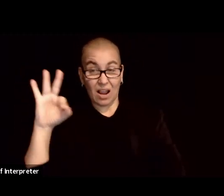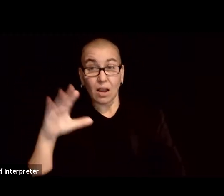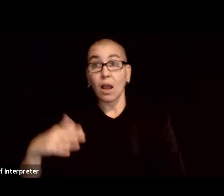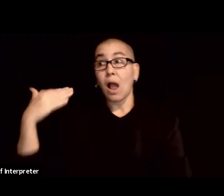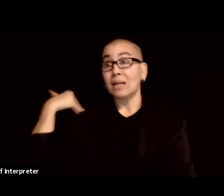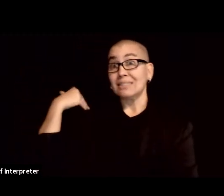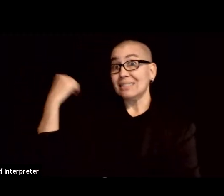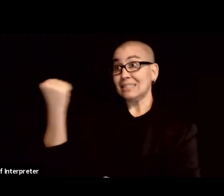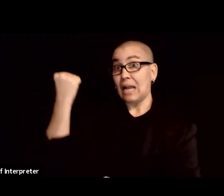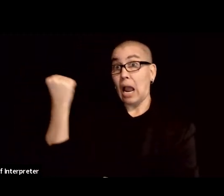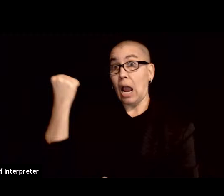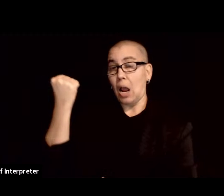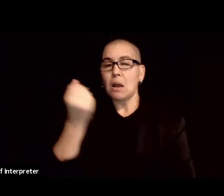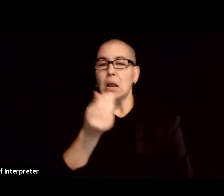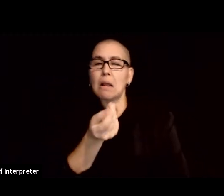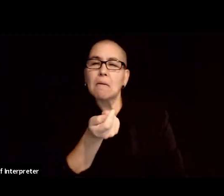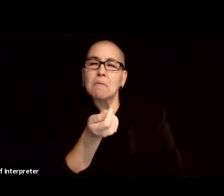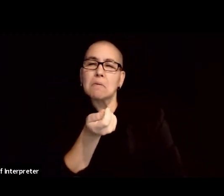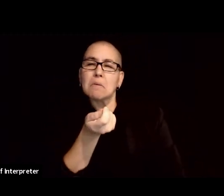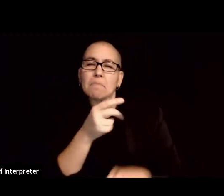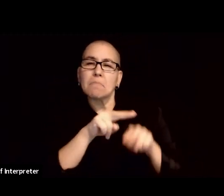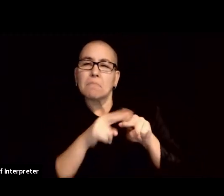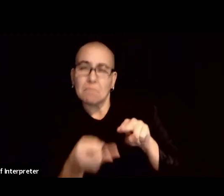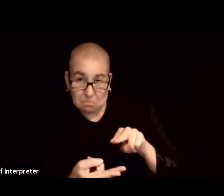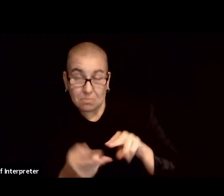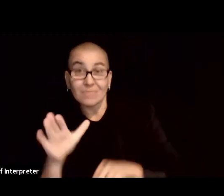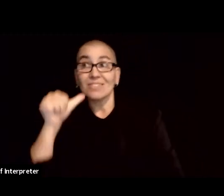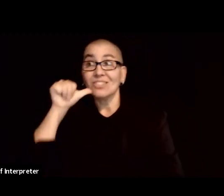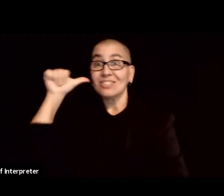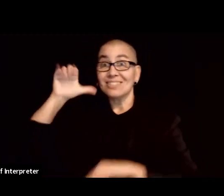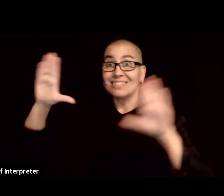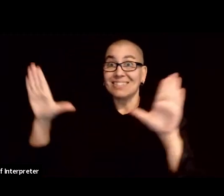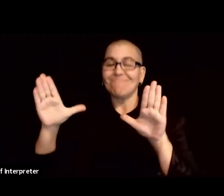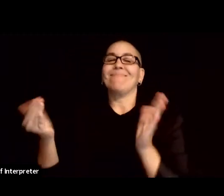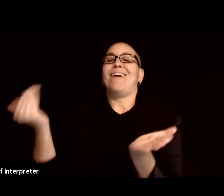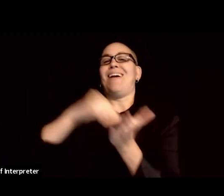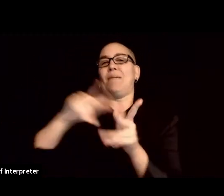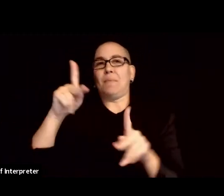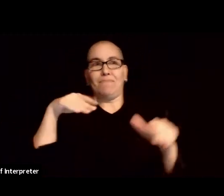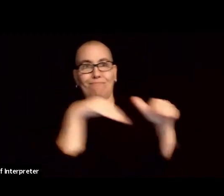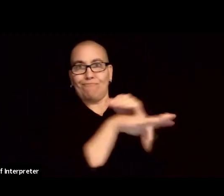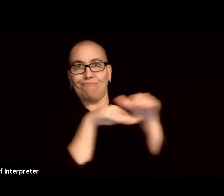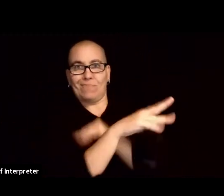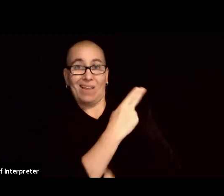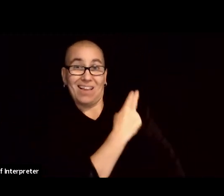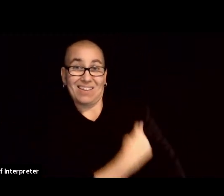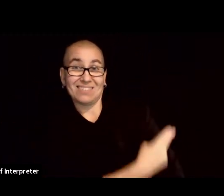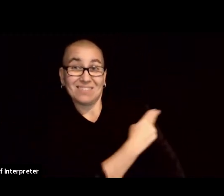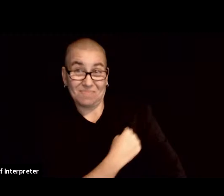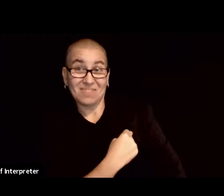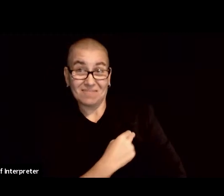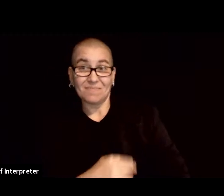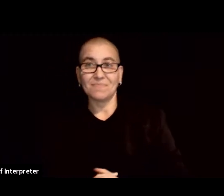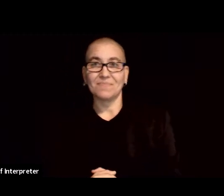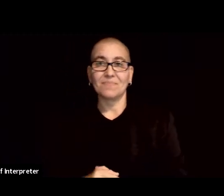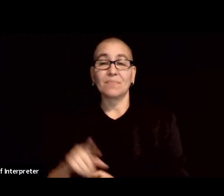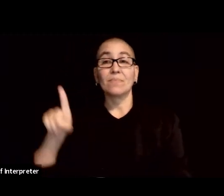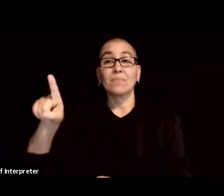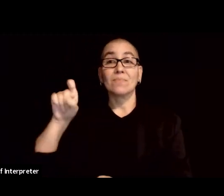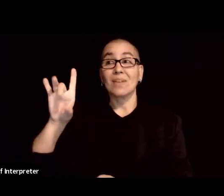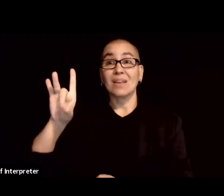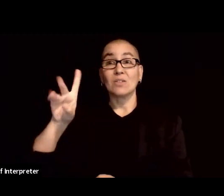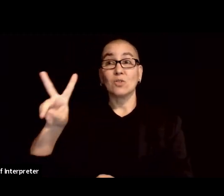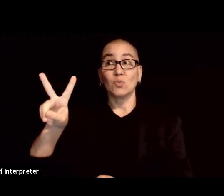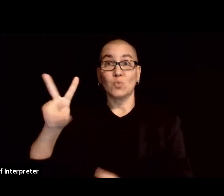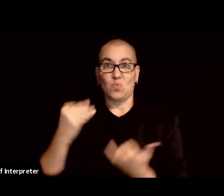748 Minnesotans currently hospitalized for COVID, 182 in intensive care units. I just want to